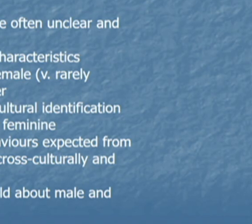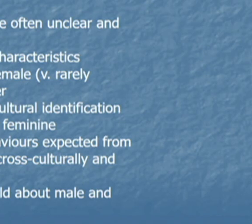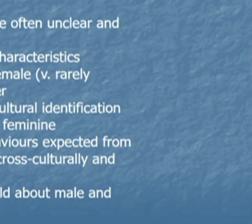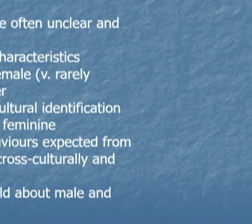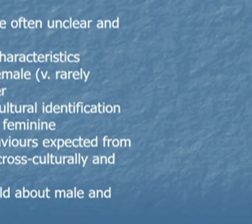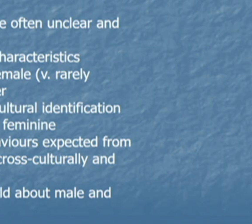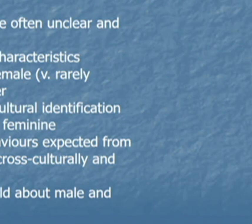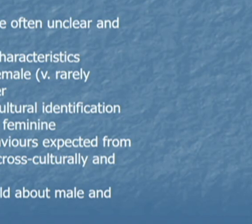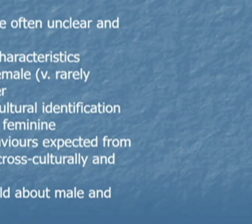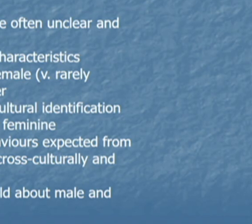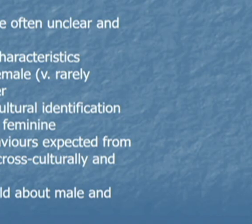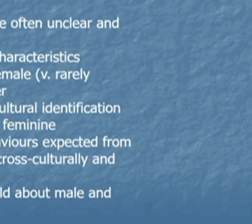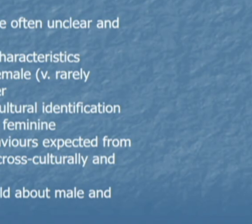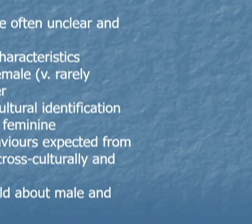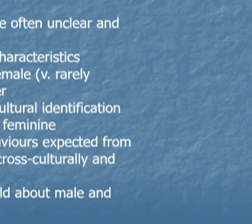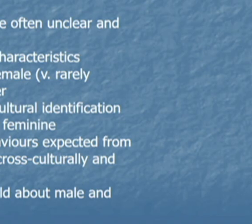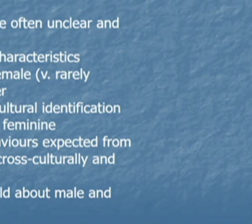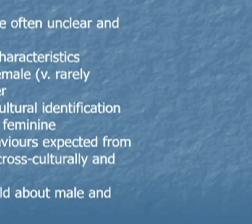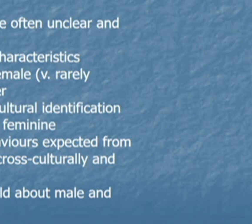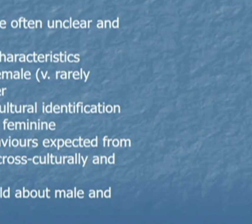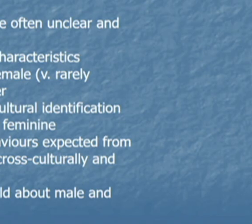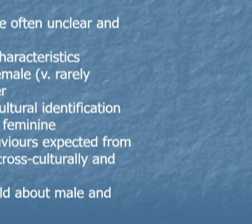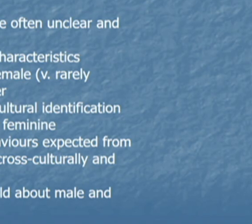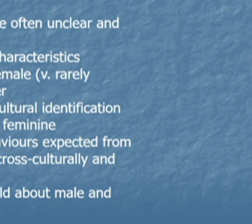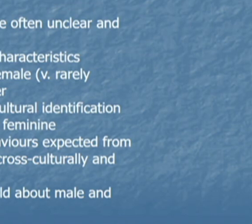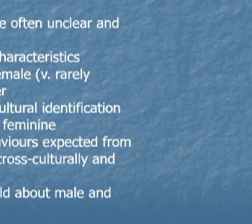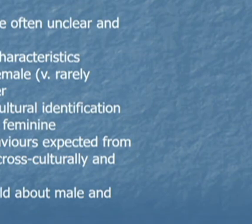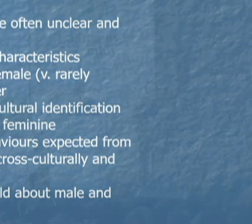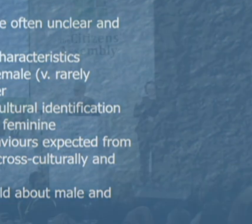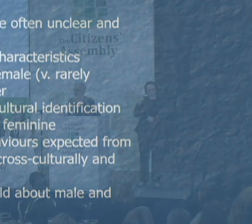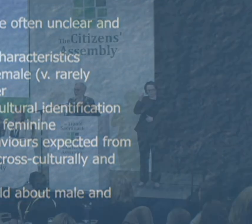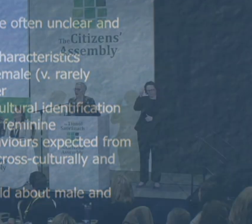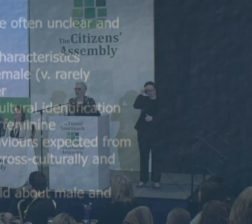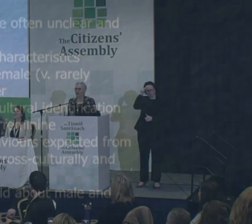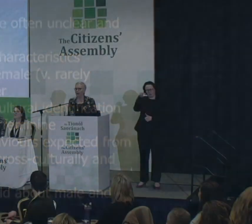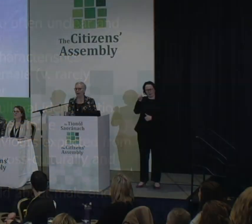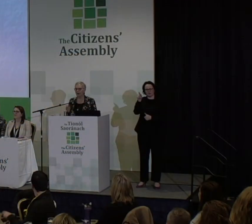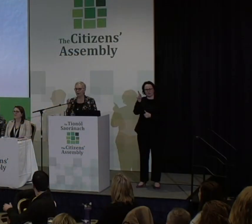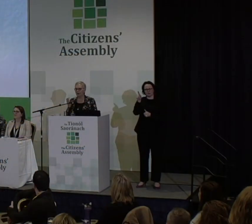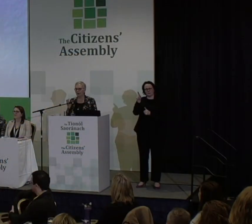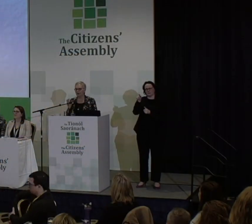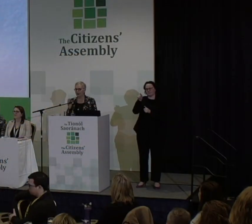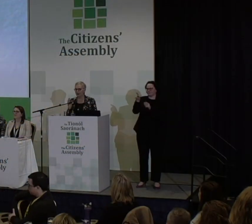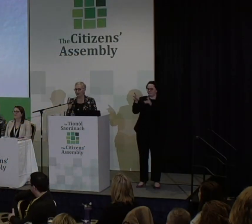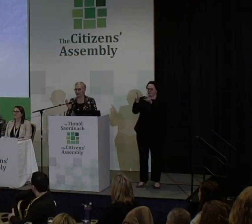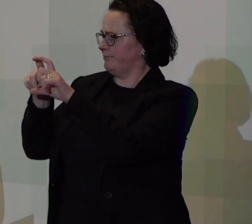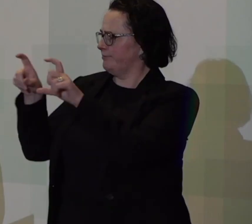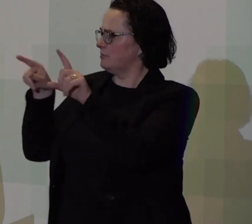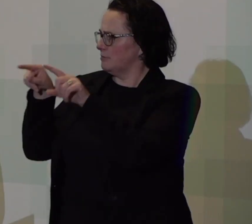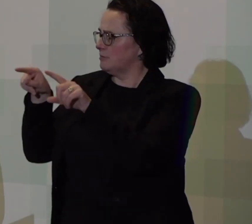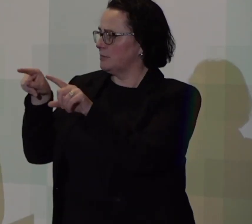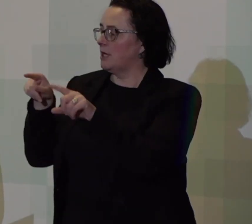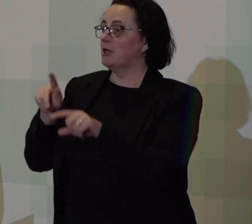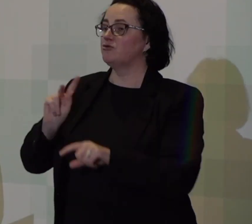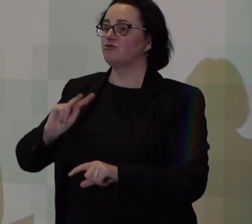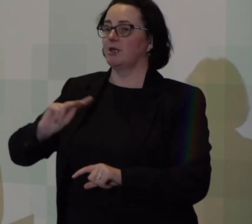a term that many of us have only become familiar with us recently. A